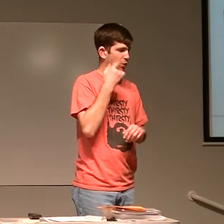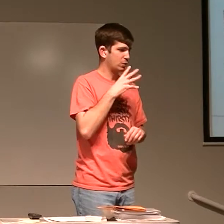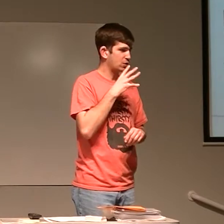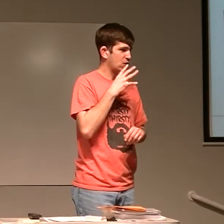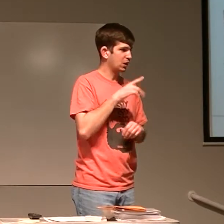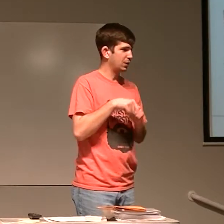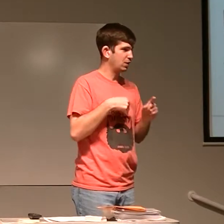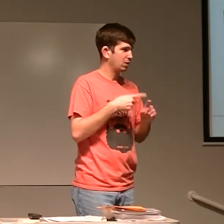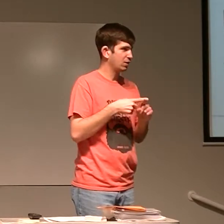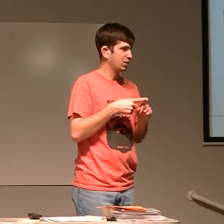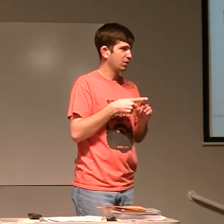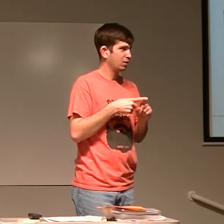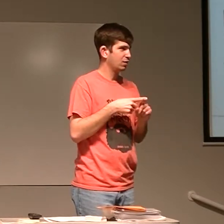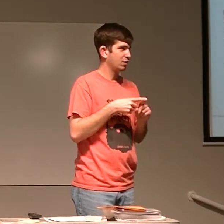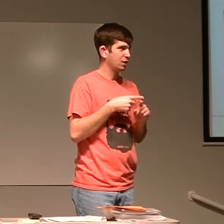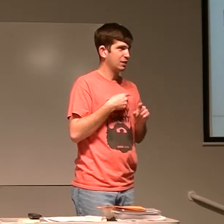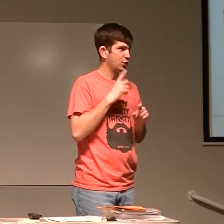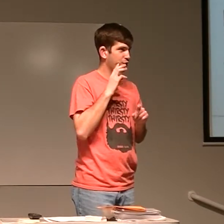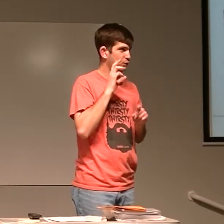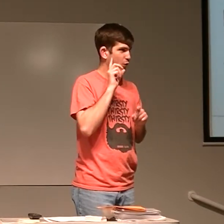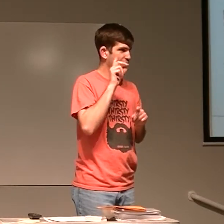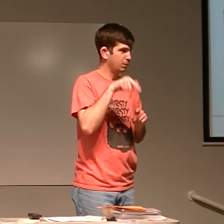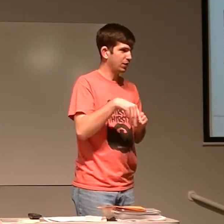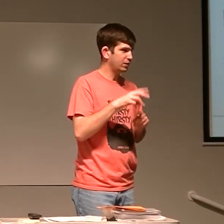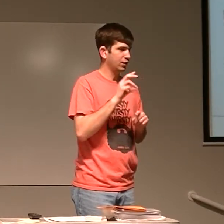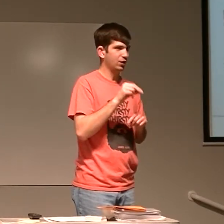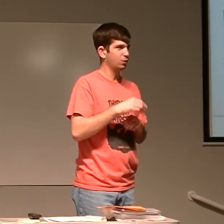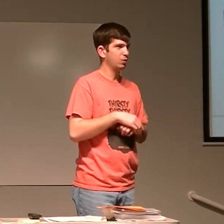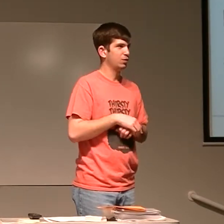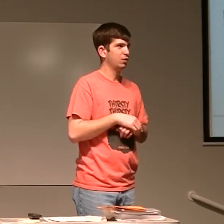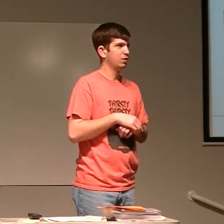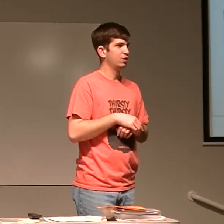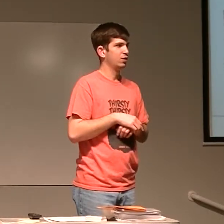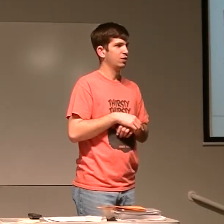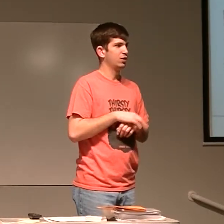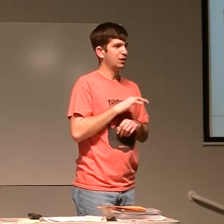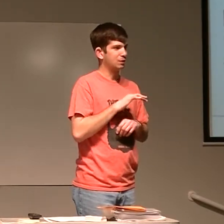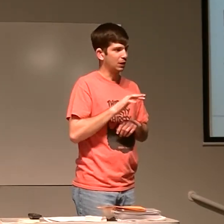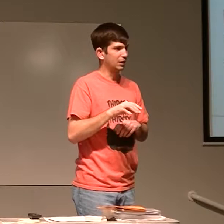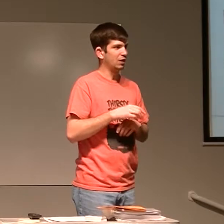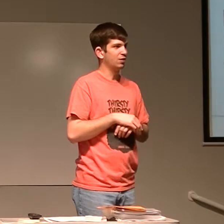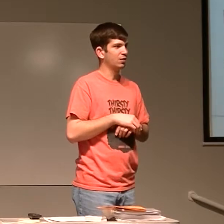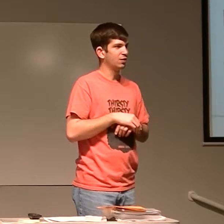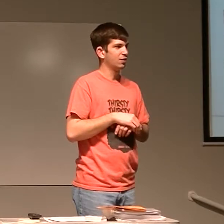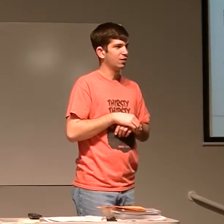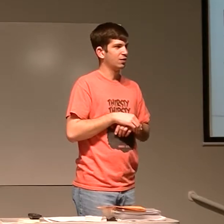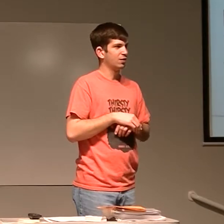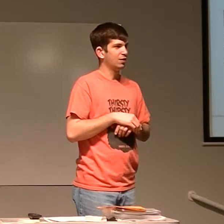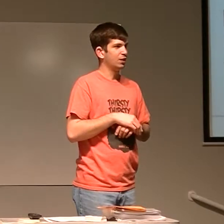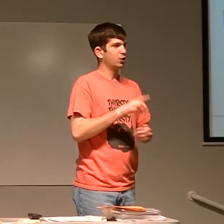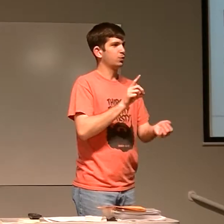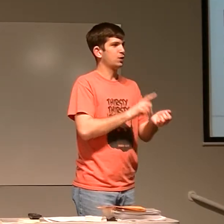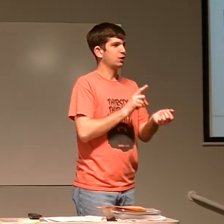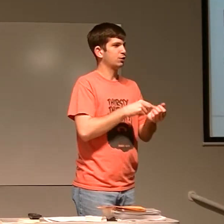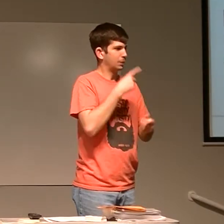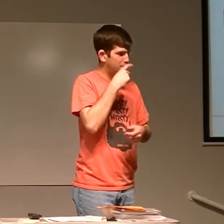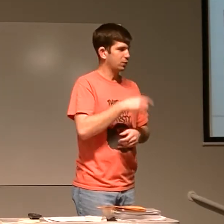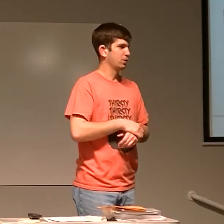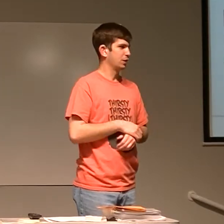was talking about. I said, you don't know what this means? They said, no. I just spell it out. And they go, Dr. Pepper. And I'm